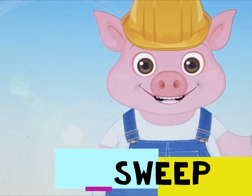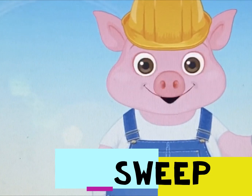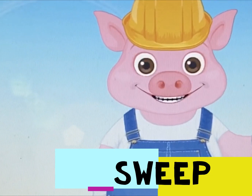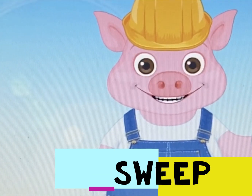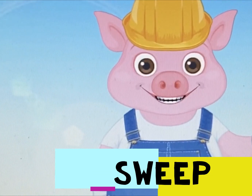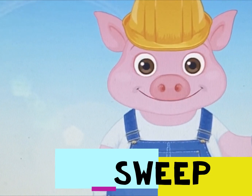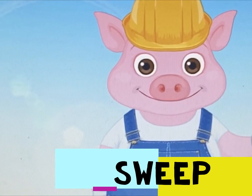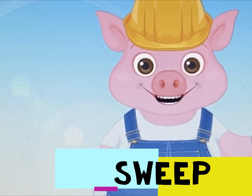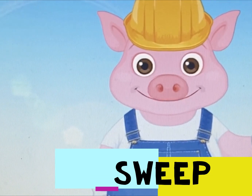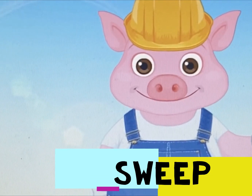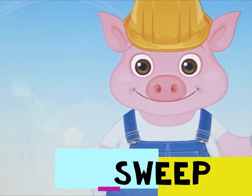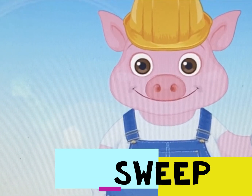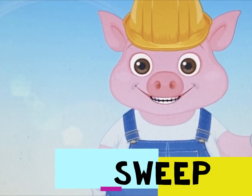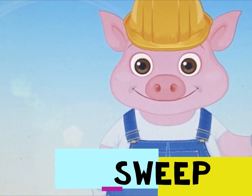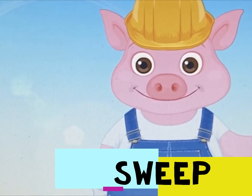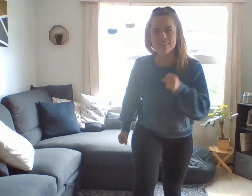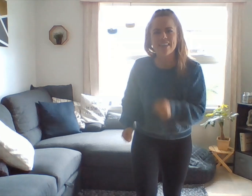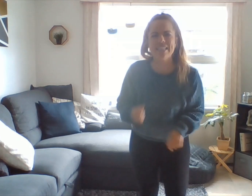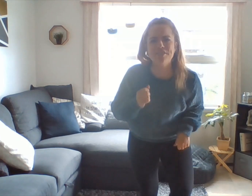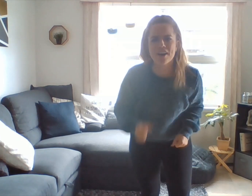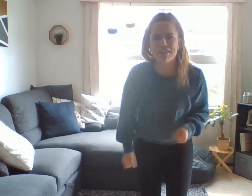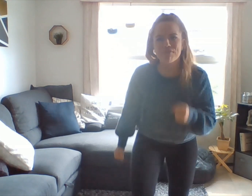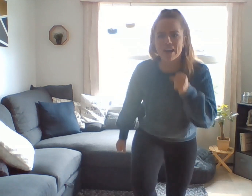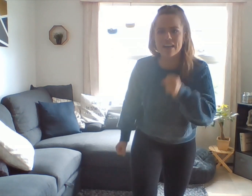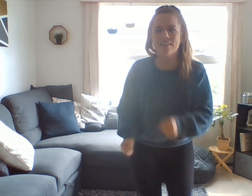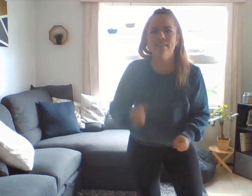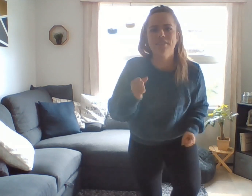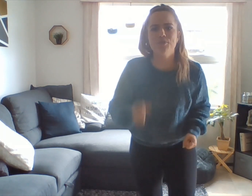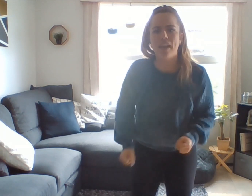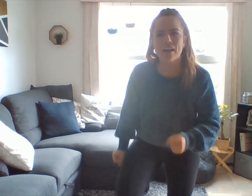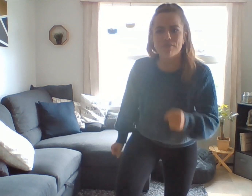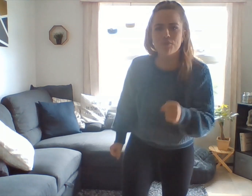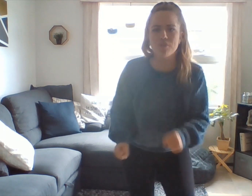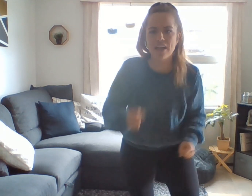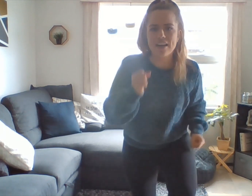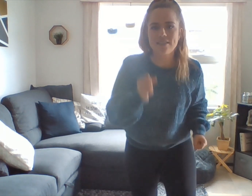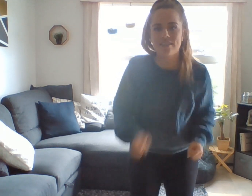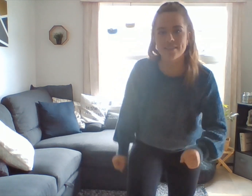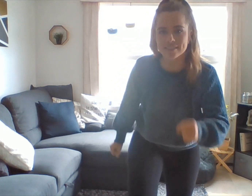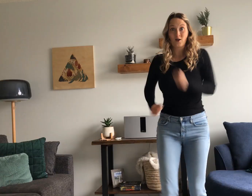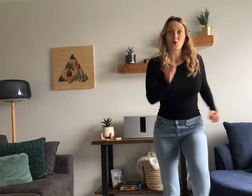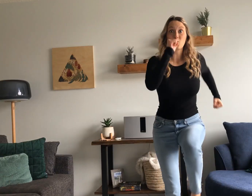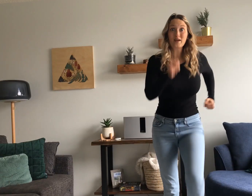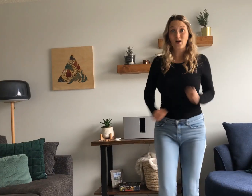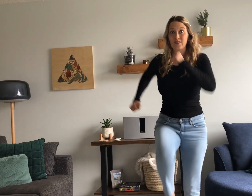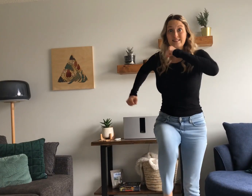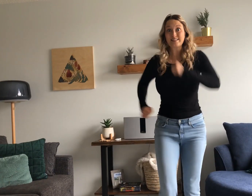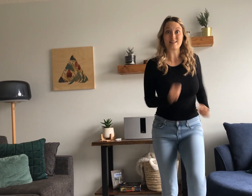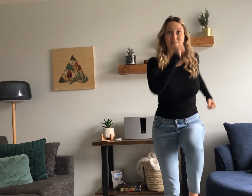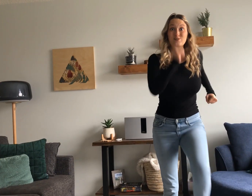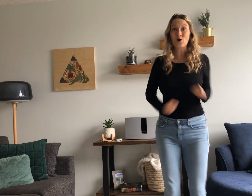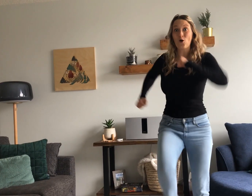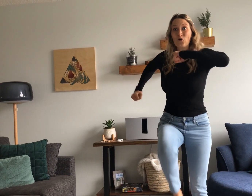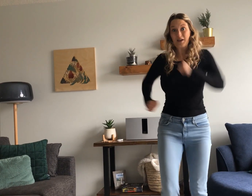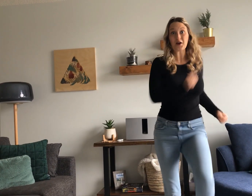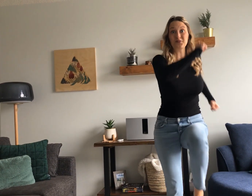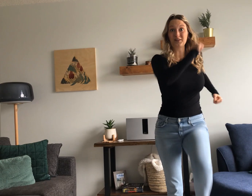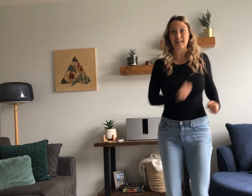Swim. Nice try, Frank. You can't fool us. We are listening so carefully.